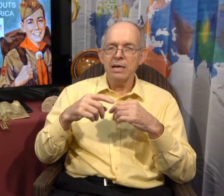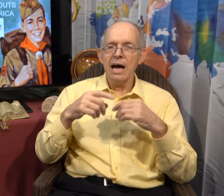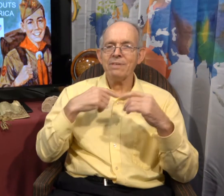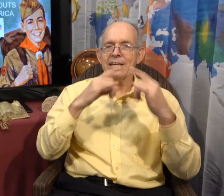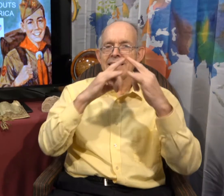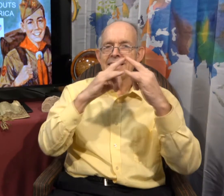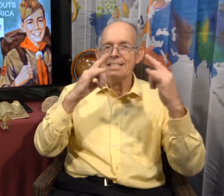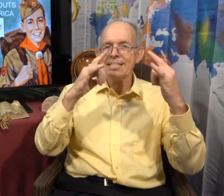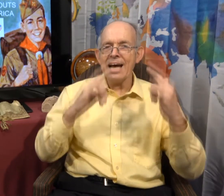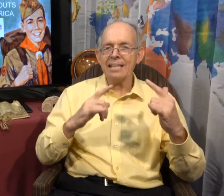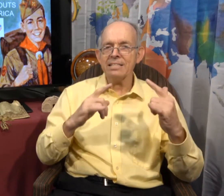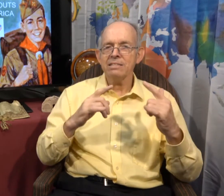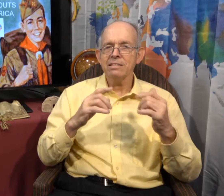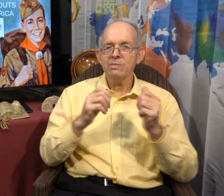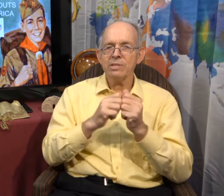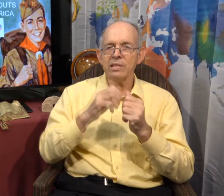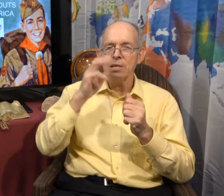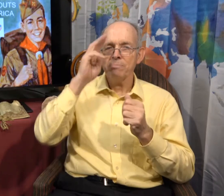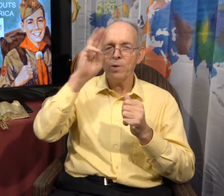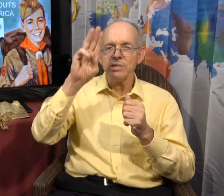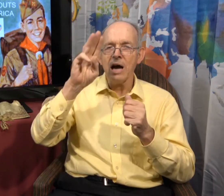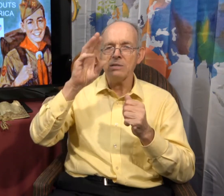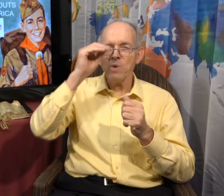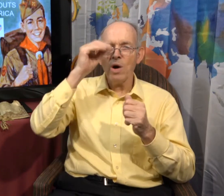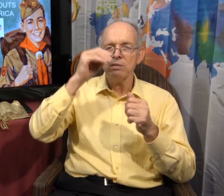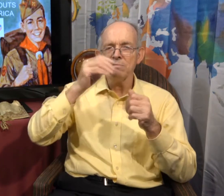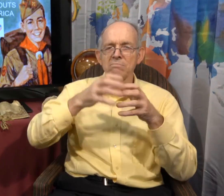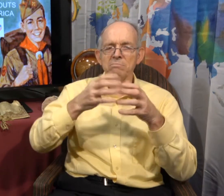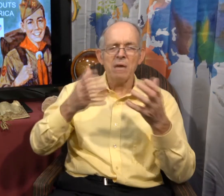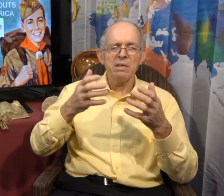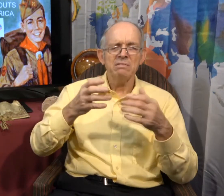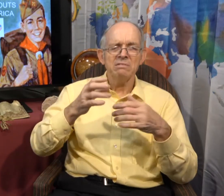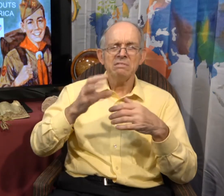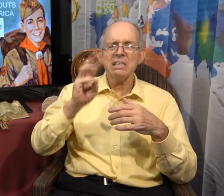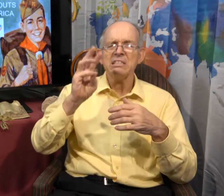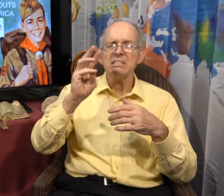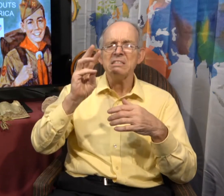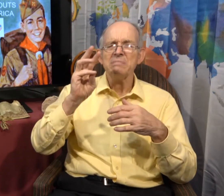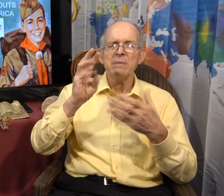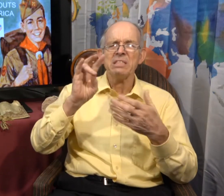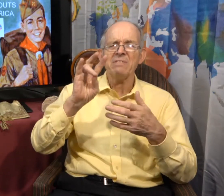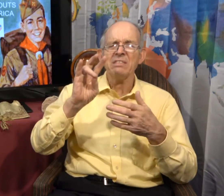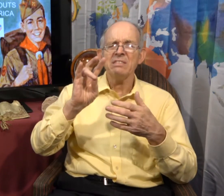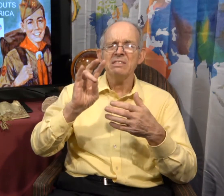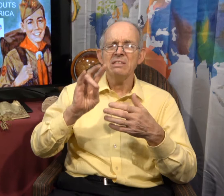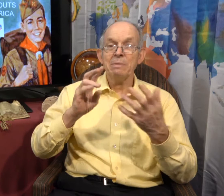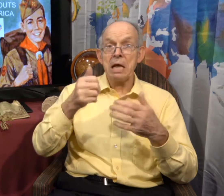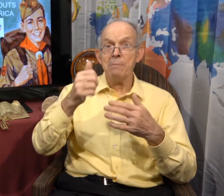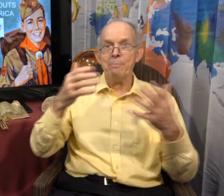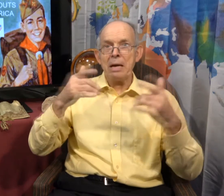Have a tent with the first child boy. Maybe just, maybe 7, maybe 10, maybe